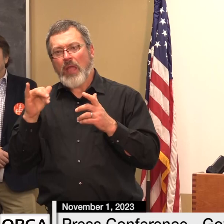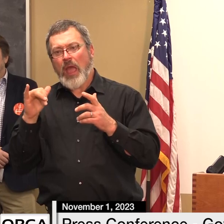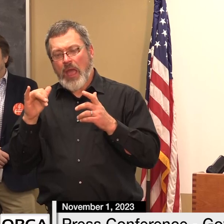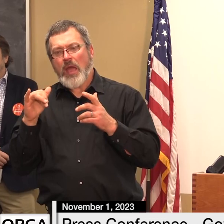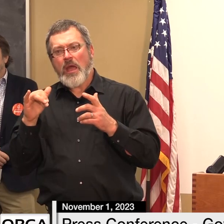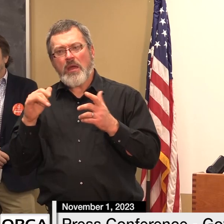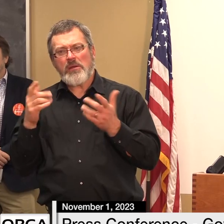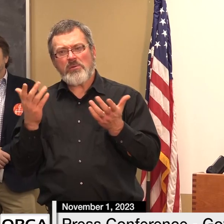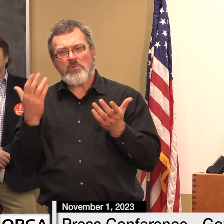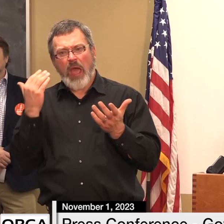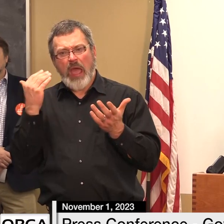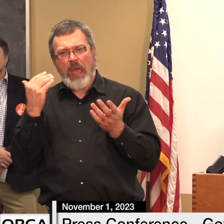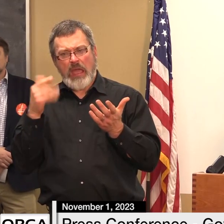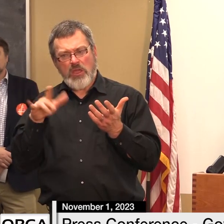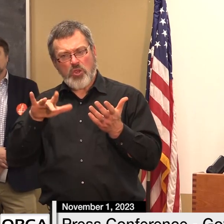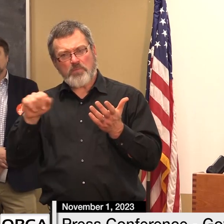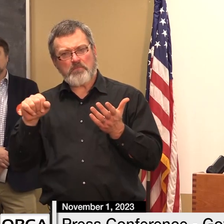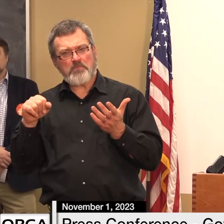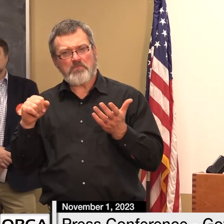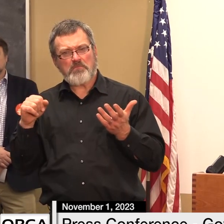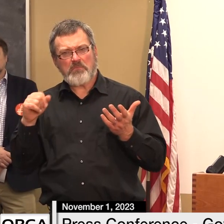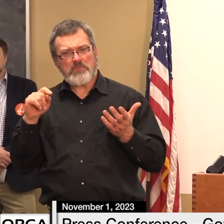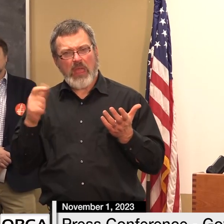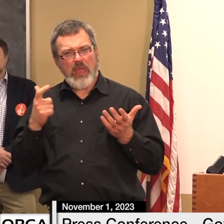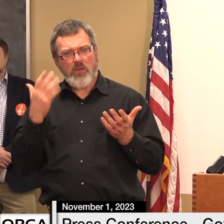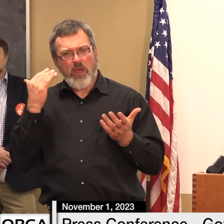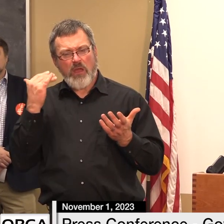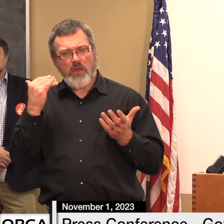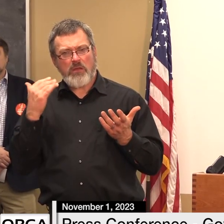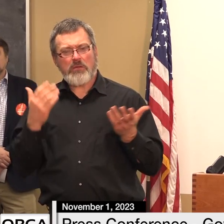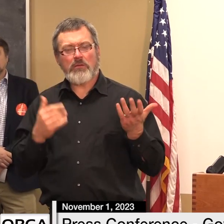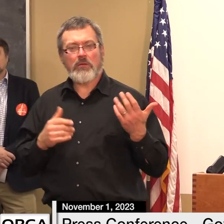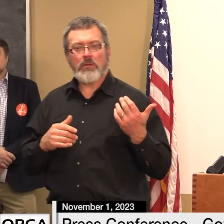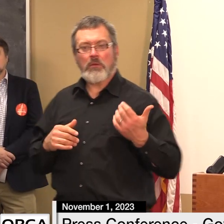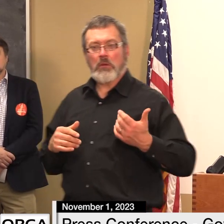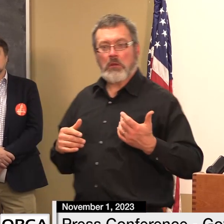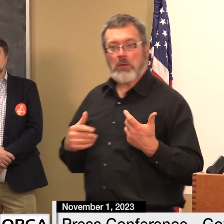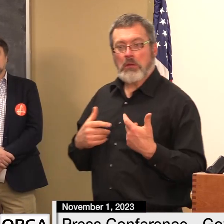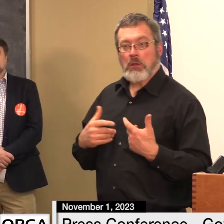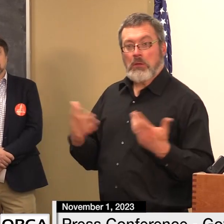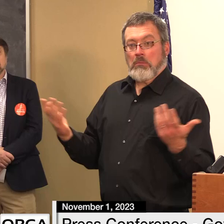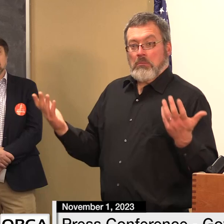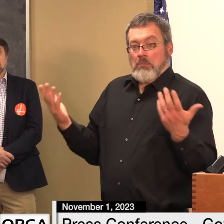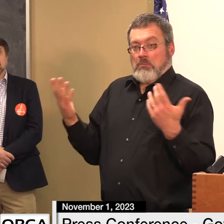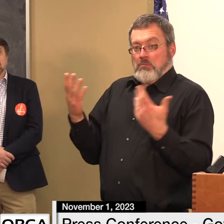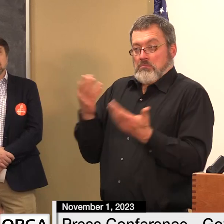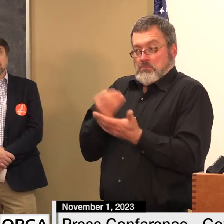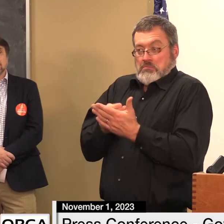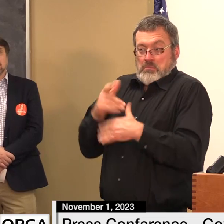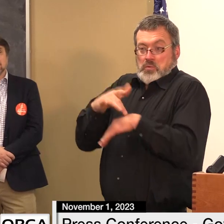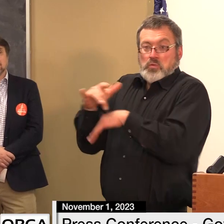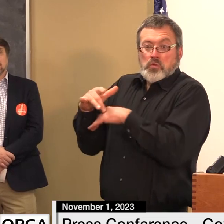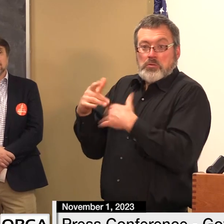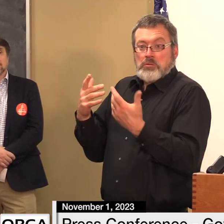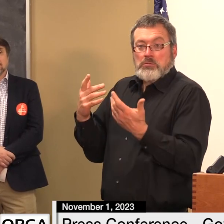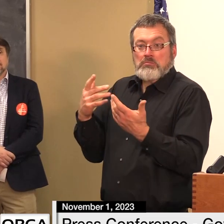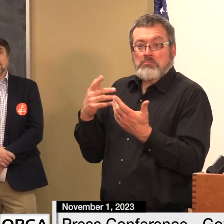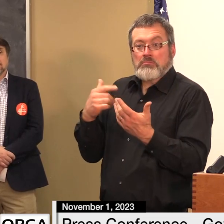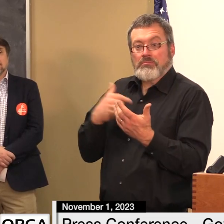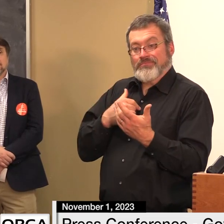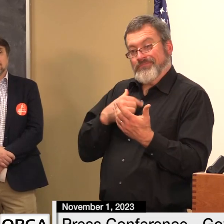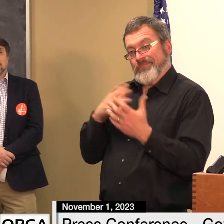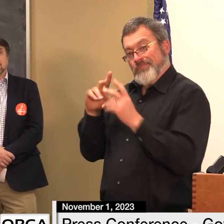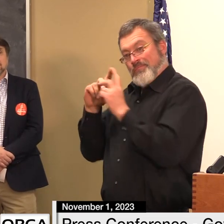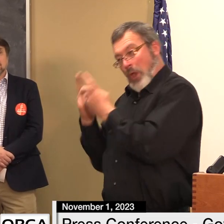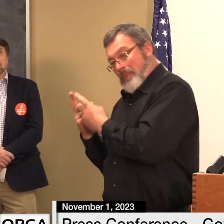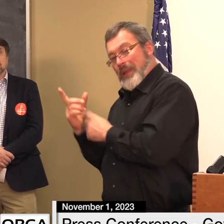thinking behind it? Why we don't need those anymore? I think it was all resources. I think this is a combination of our department and the